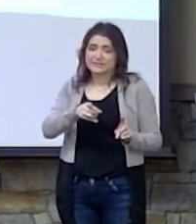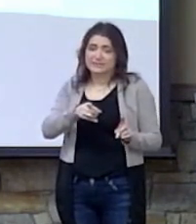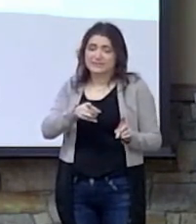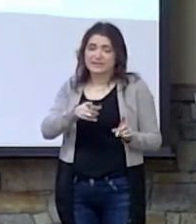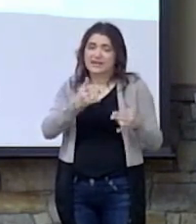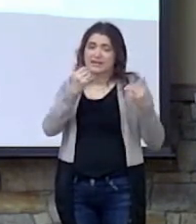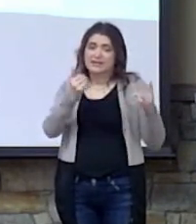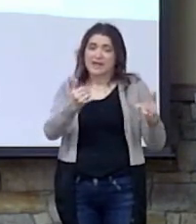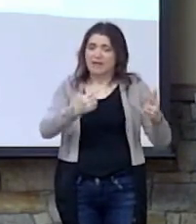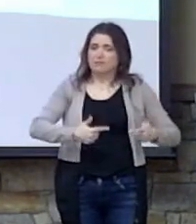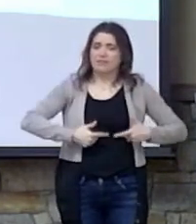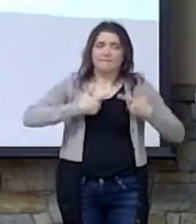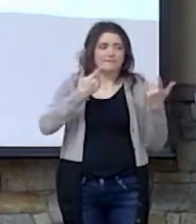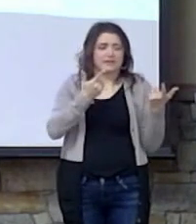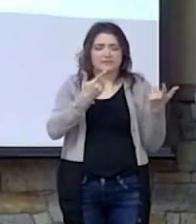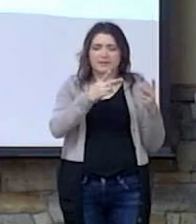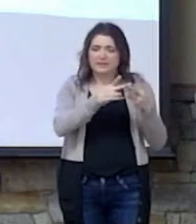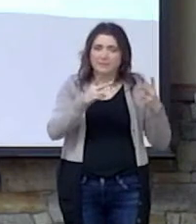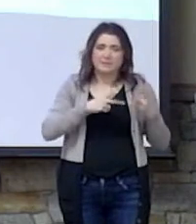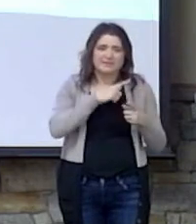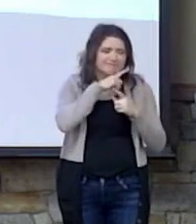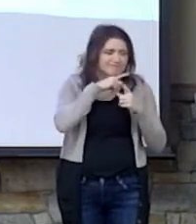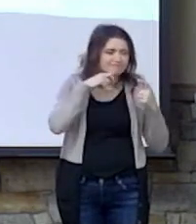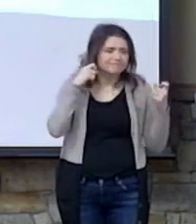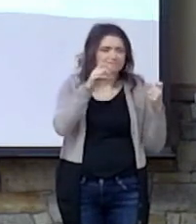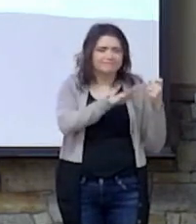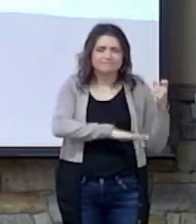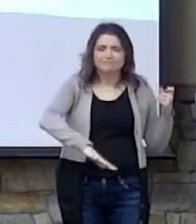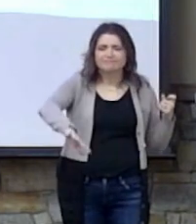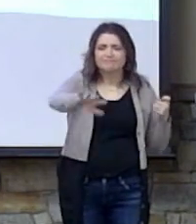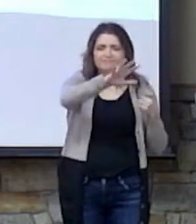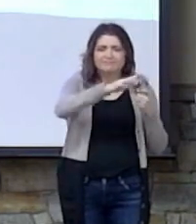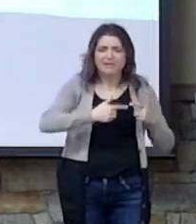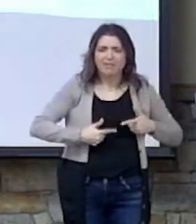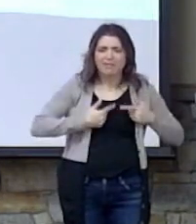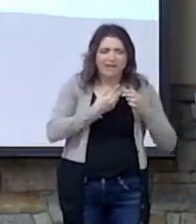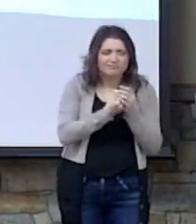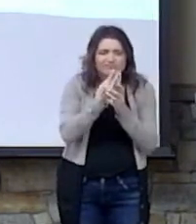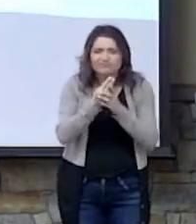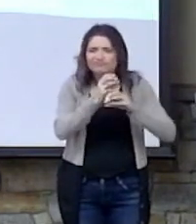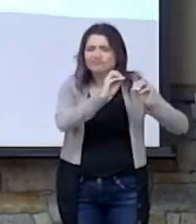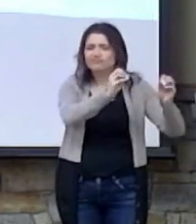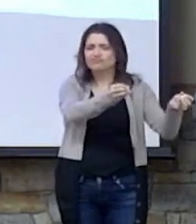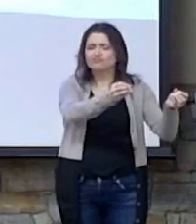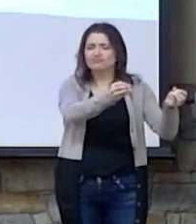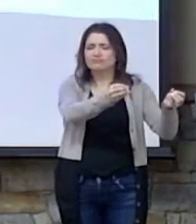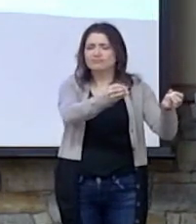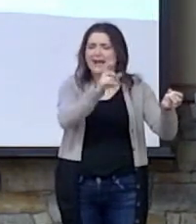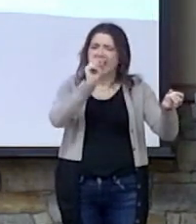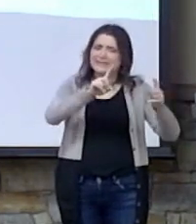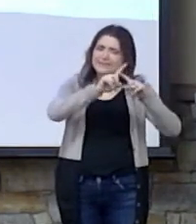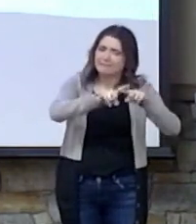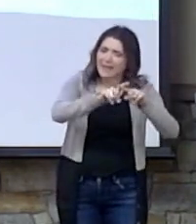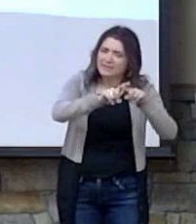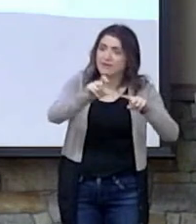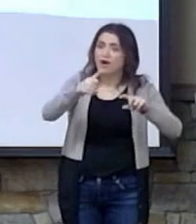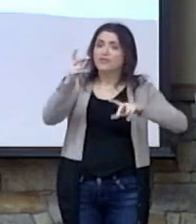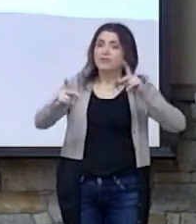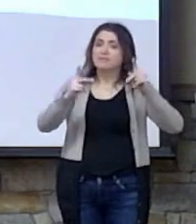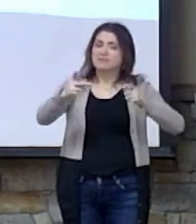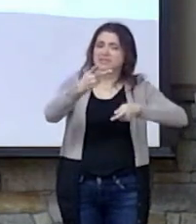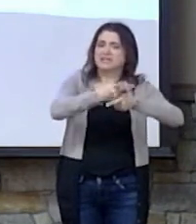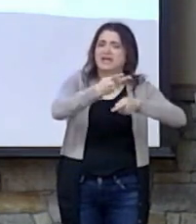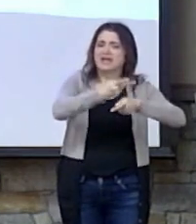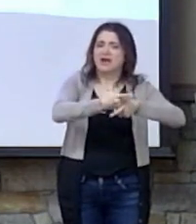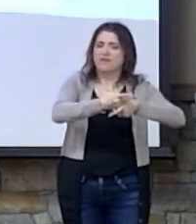that was desolate, without pasture, dependent on the goodness of somebody else to even take care of him. But yet he